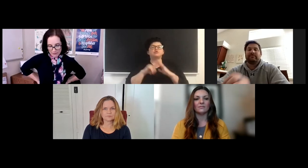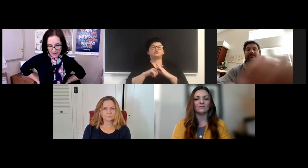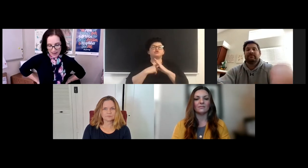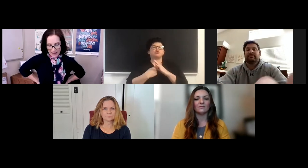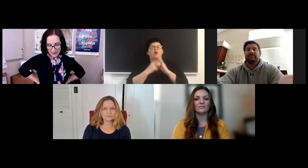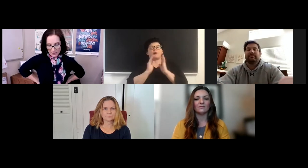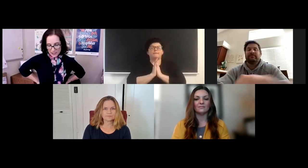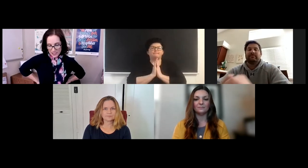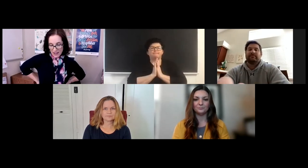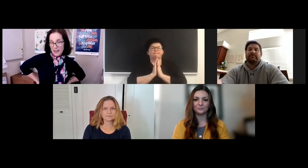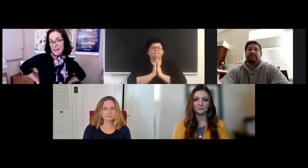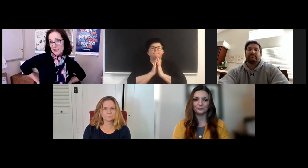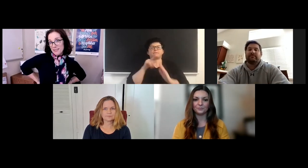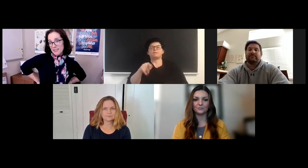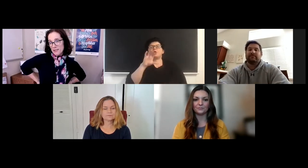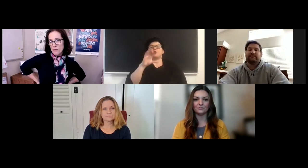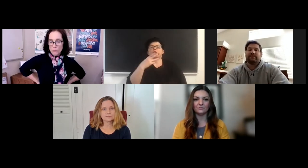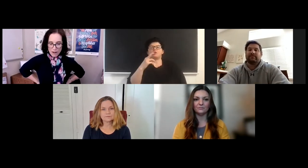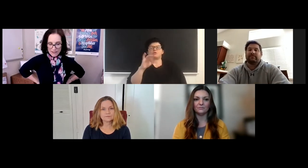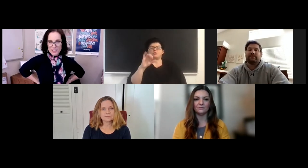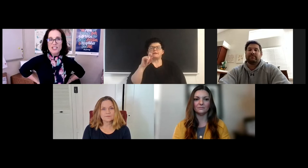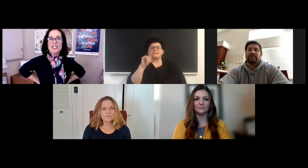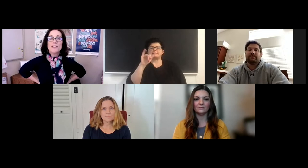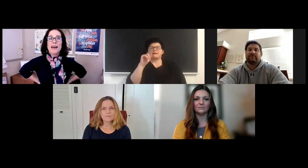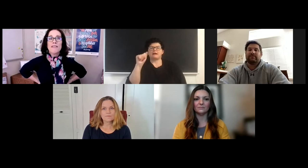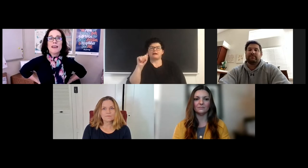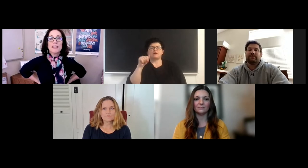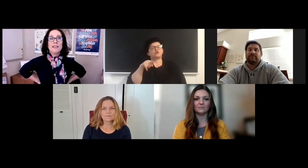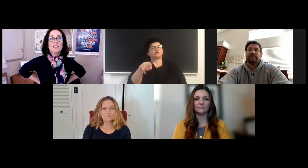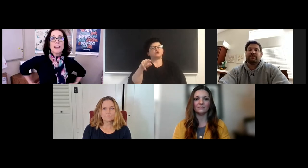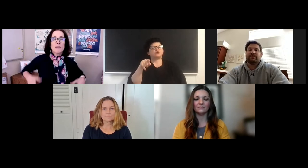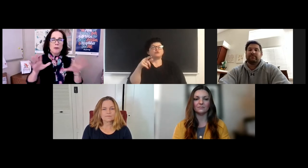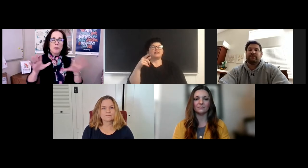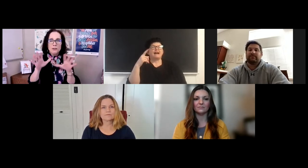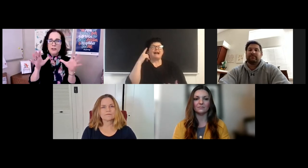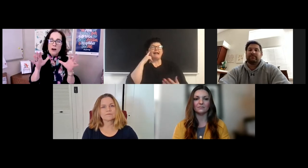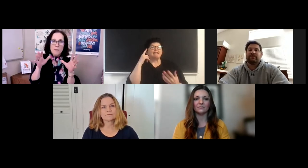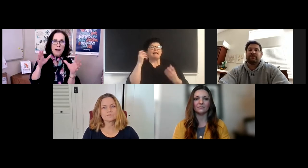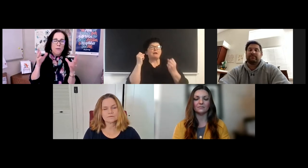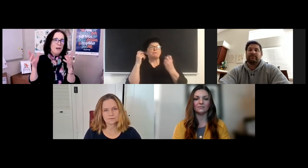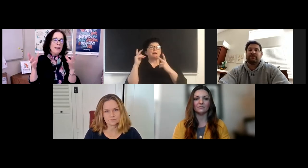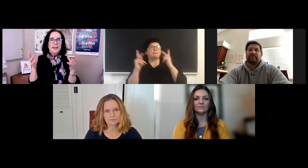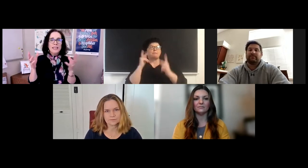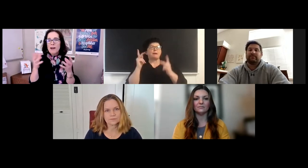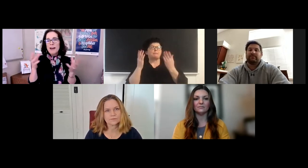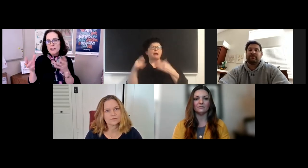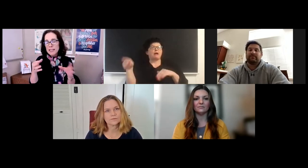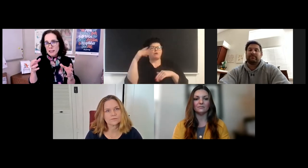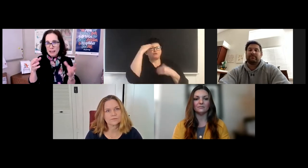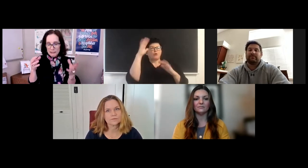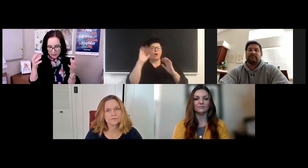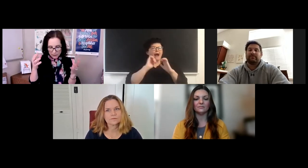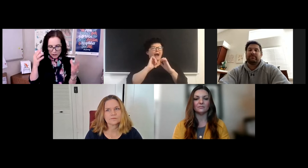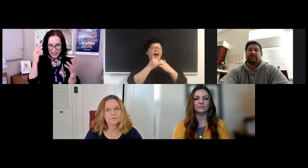off, Christiana, do you have, I think there's a lot of people who don't know about, you know, how do you